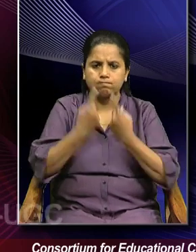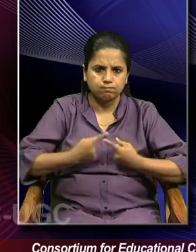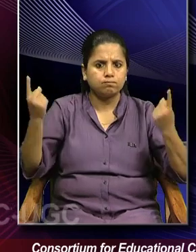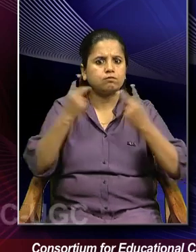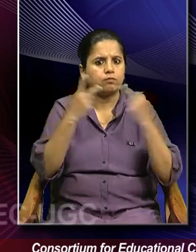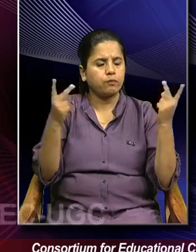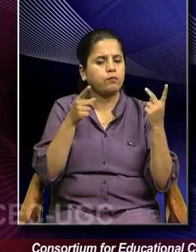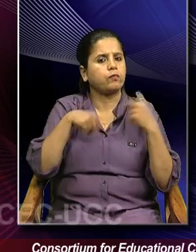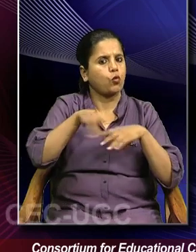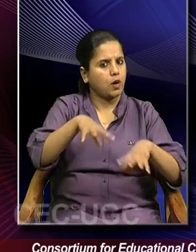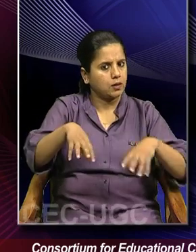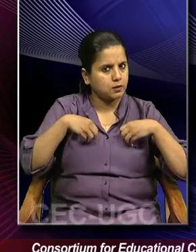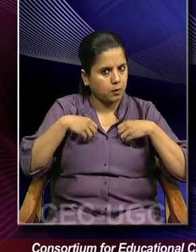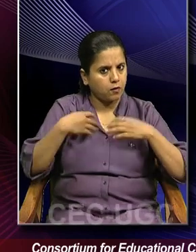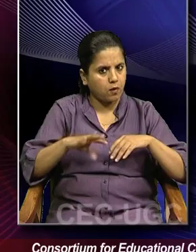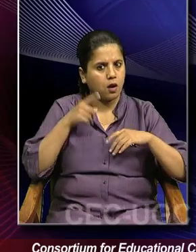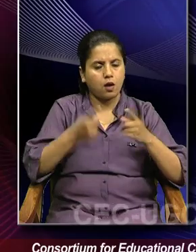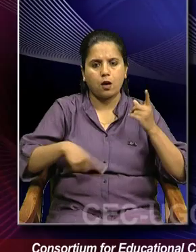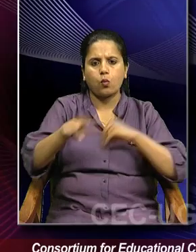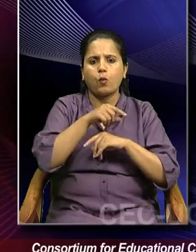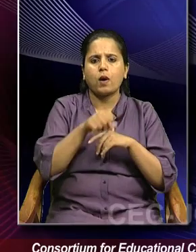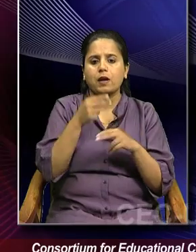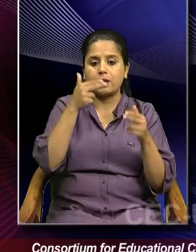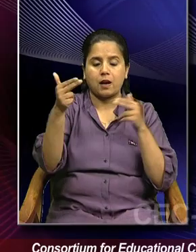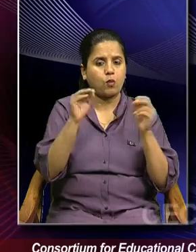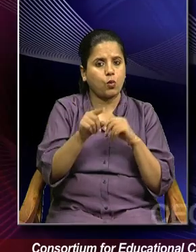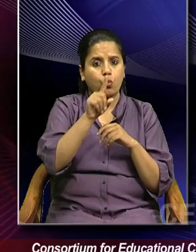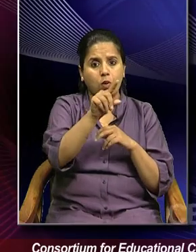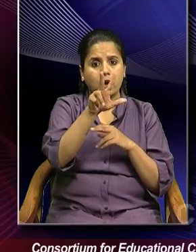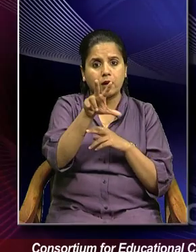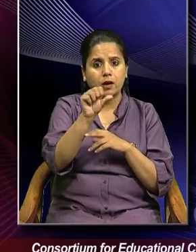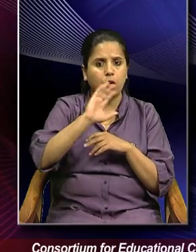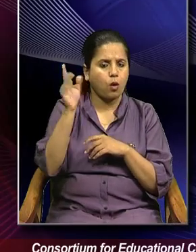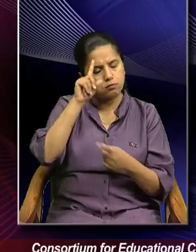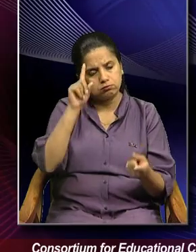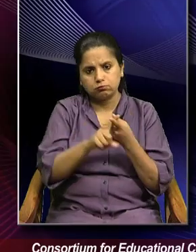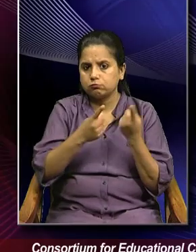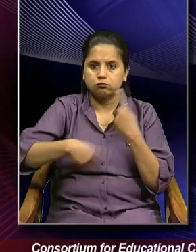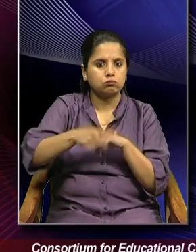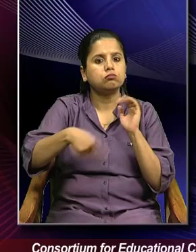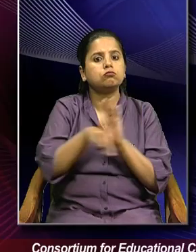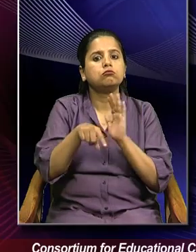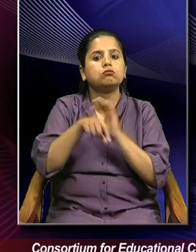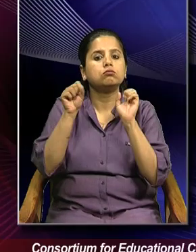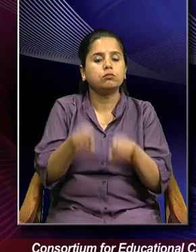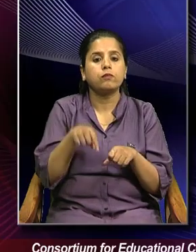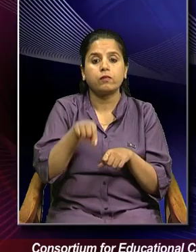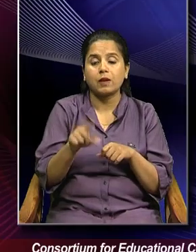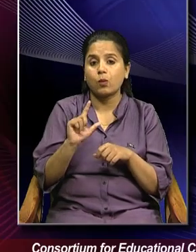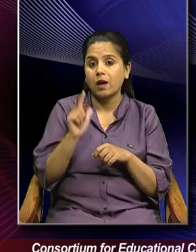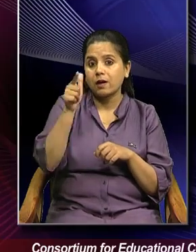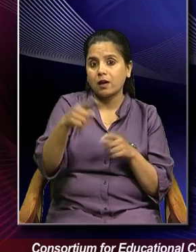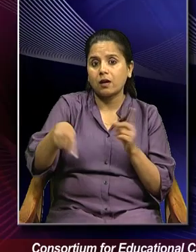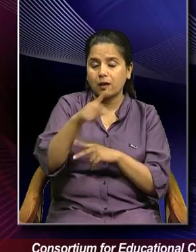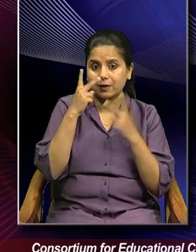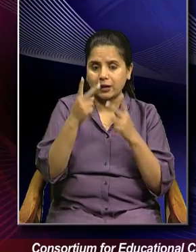was adopted unanimously by 189 countries. This also, later becomes